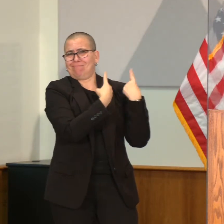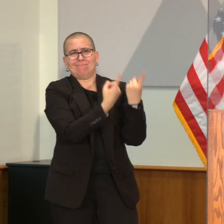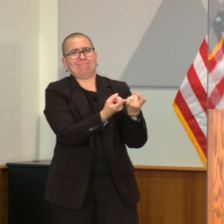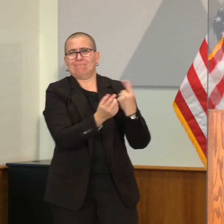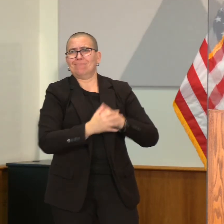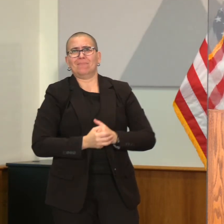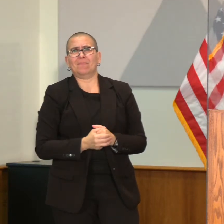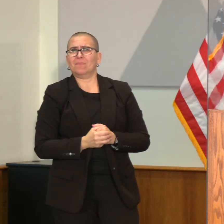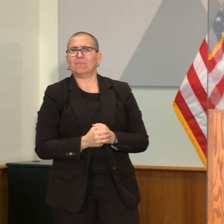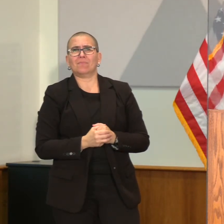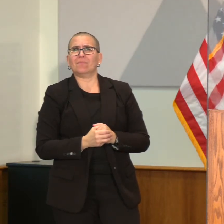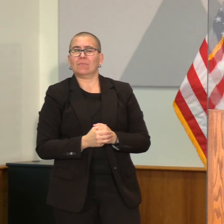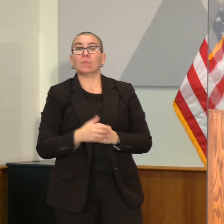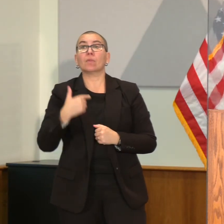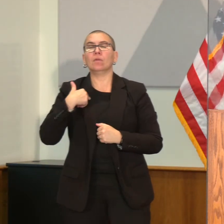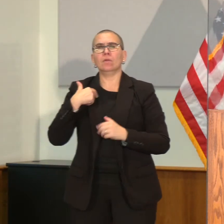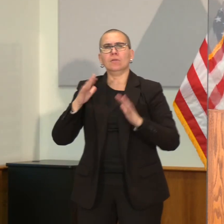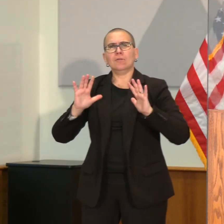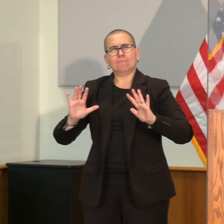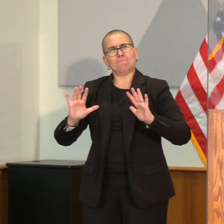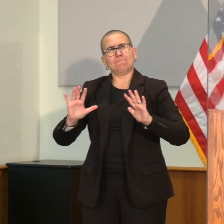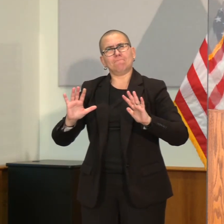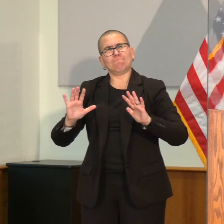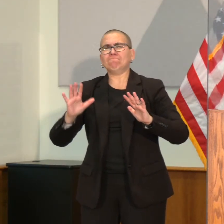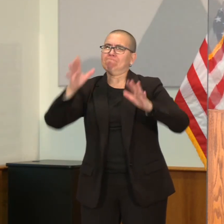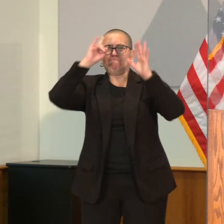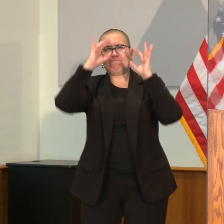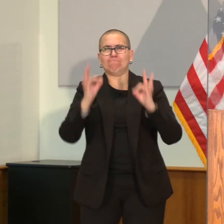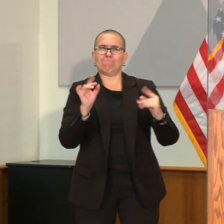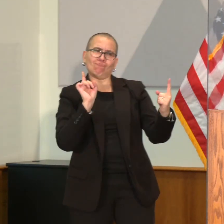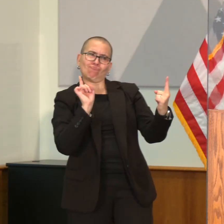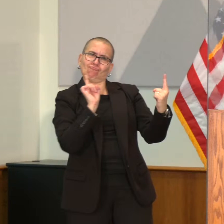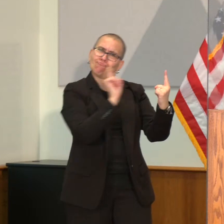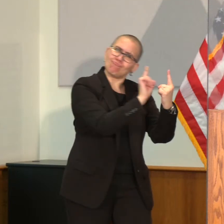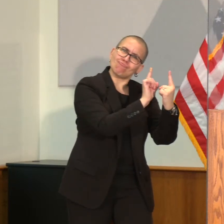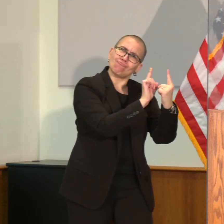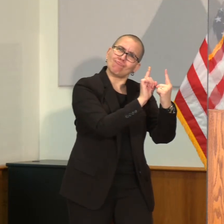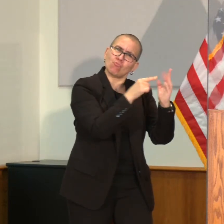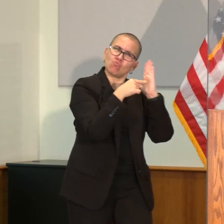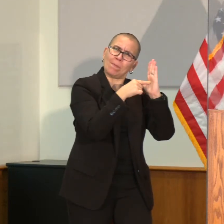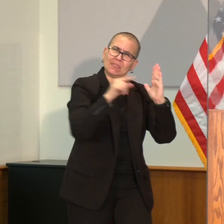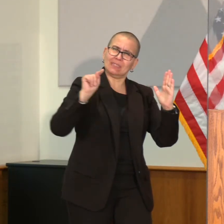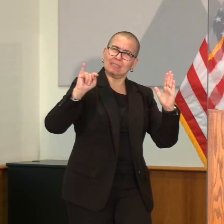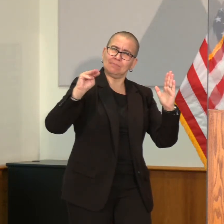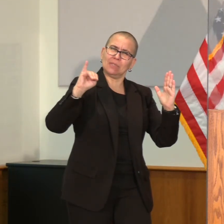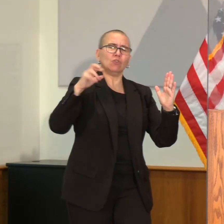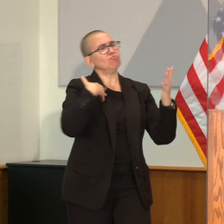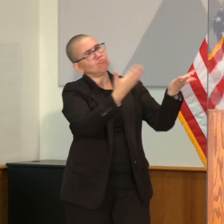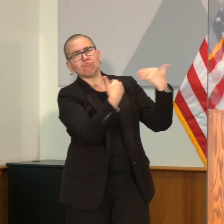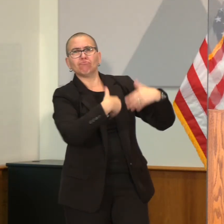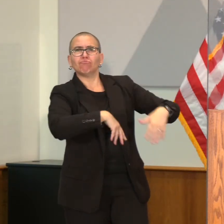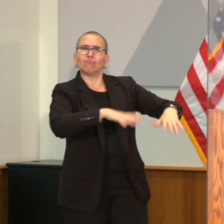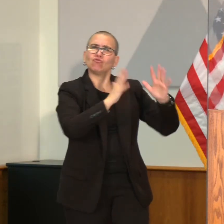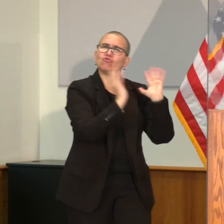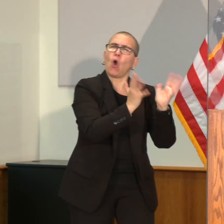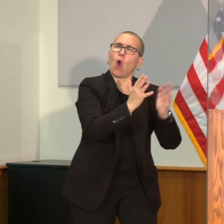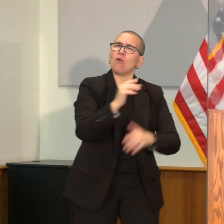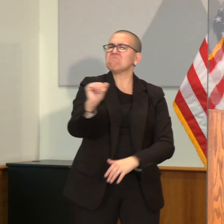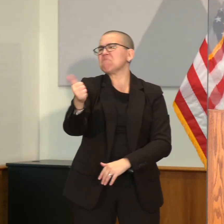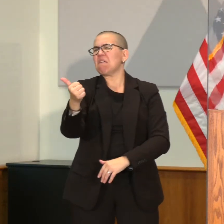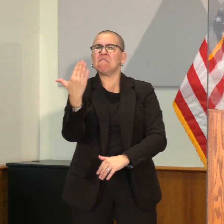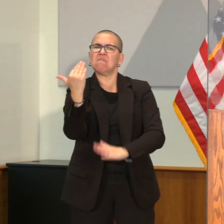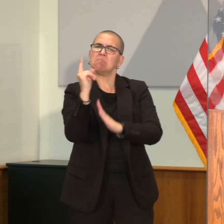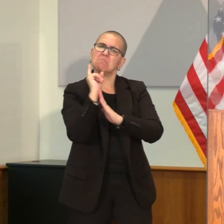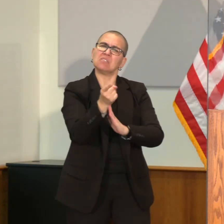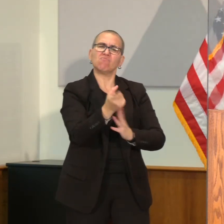took the moment, I stepped across the aisle and went over to talk to Rep. Miller, and we stepped outside and we talked for about 10 to 15 minutes. In that conversation, we got to